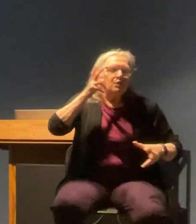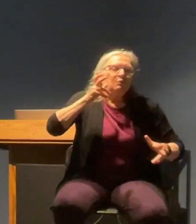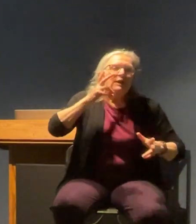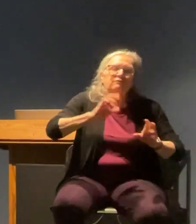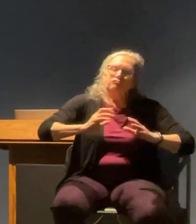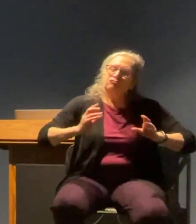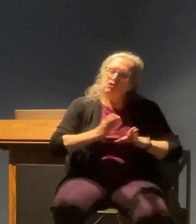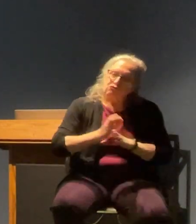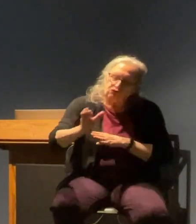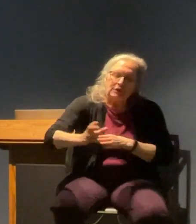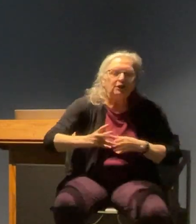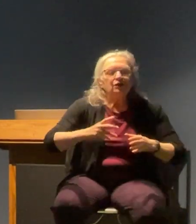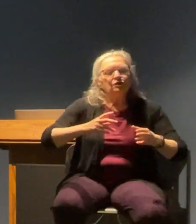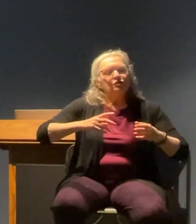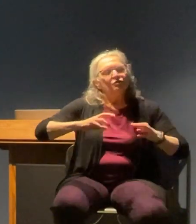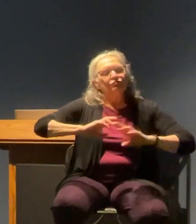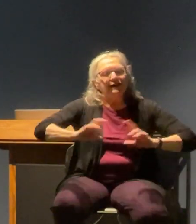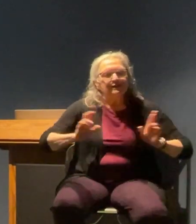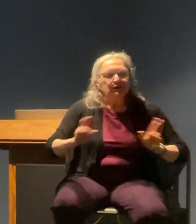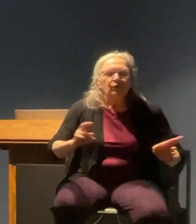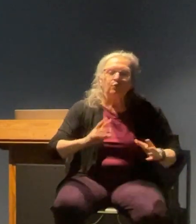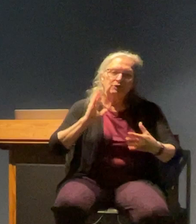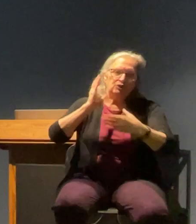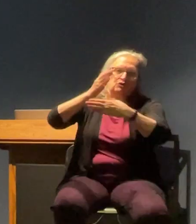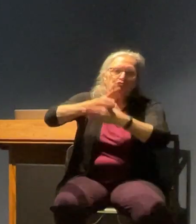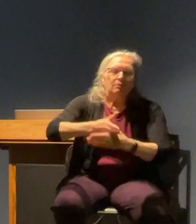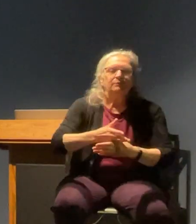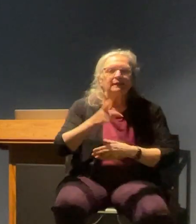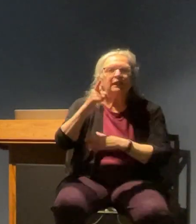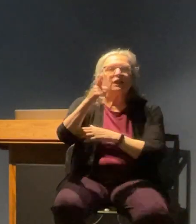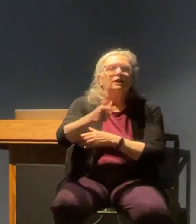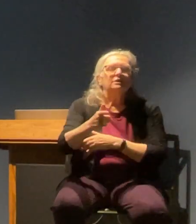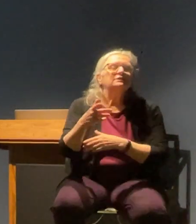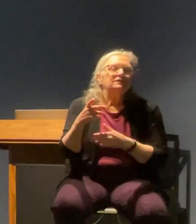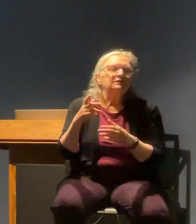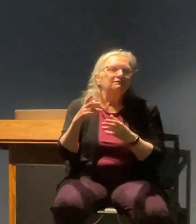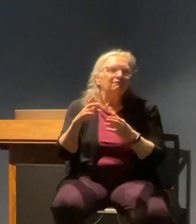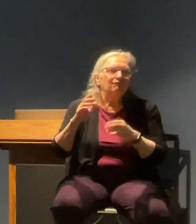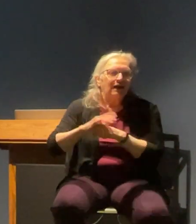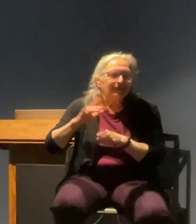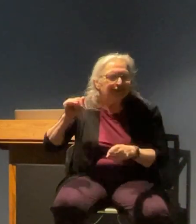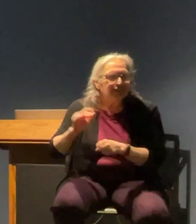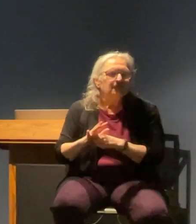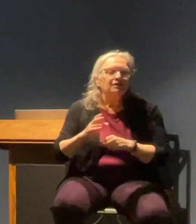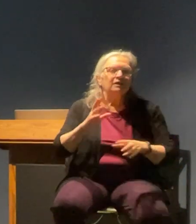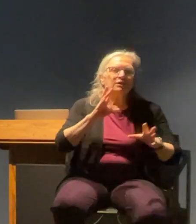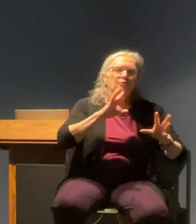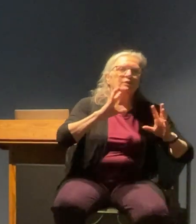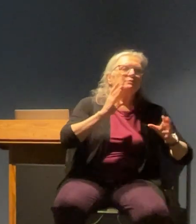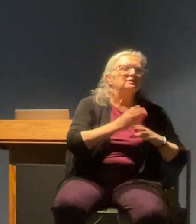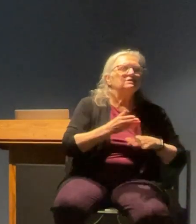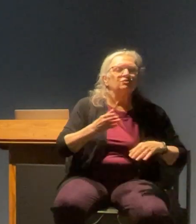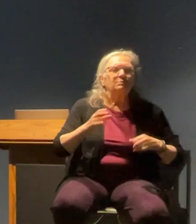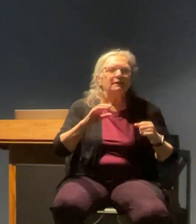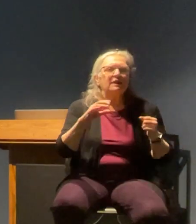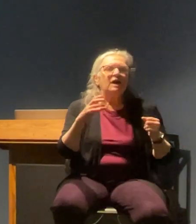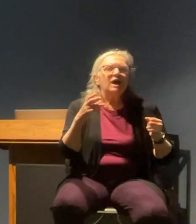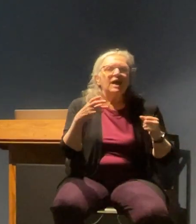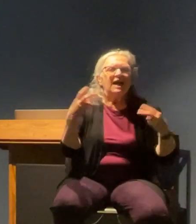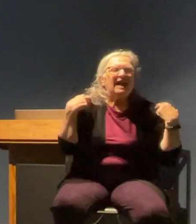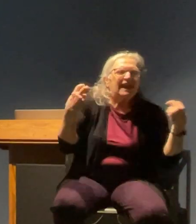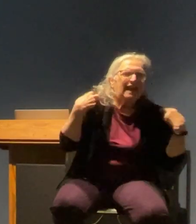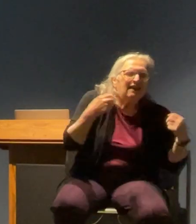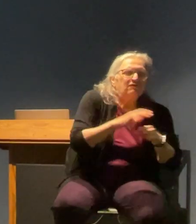on. Here's where we disrupt gun violence prevention. Here's where we determine gang involvement. Here's where we increase in employment for people who have